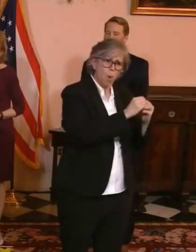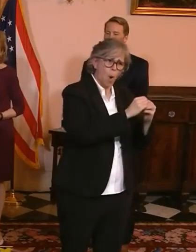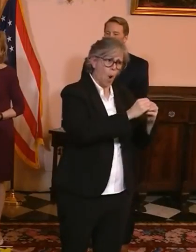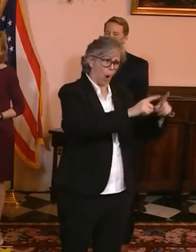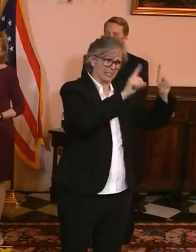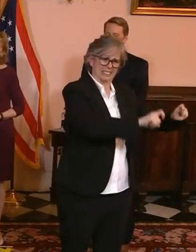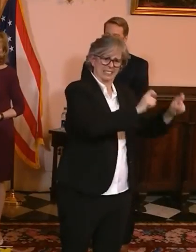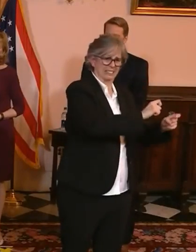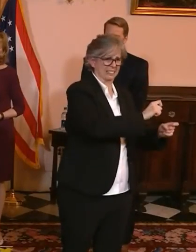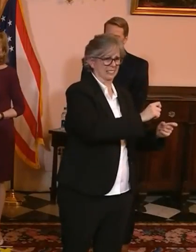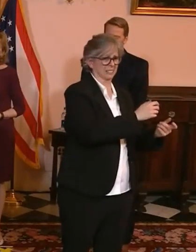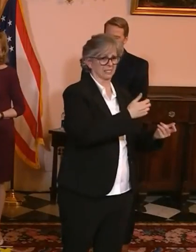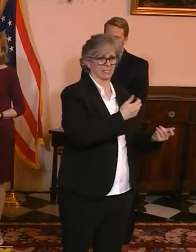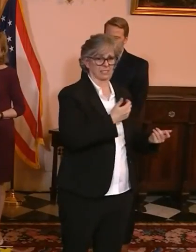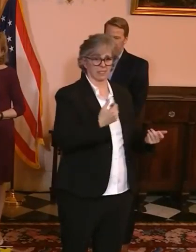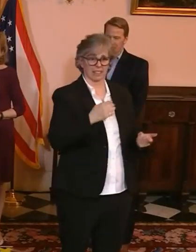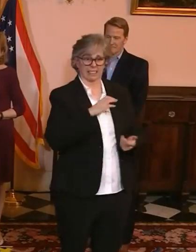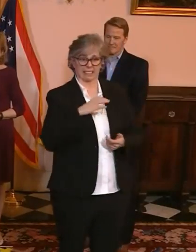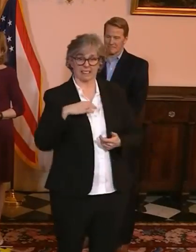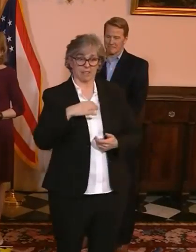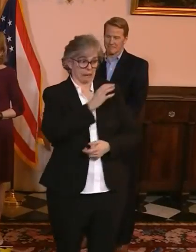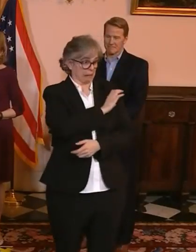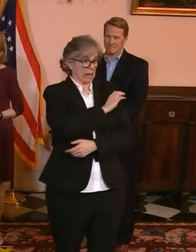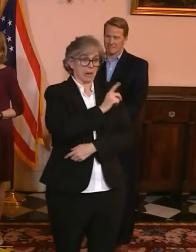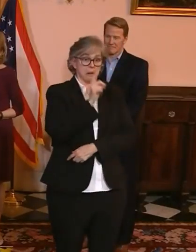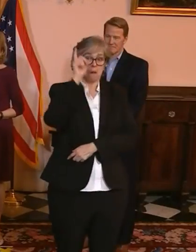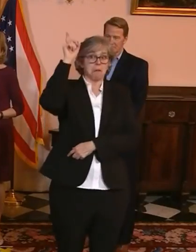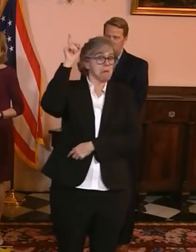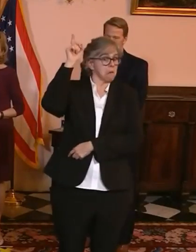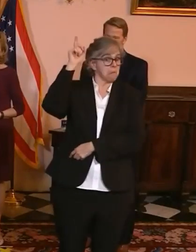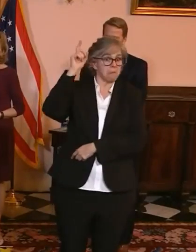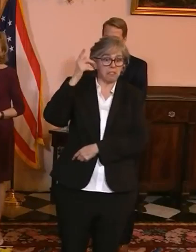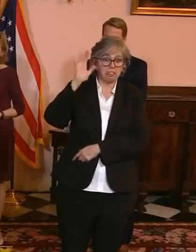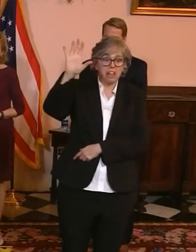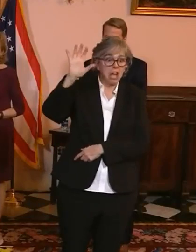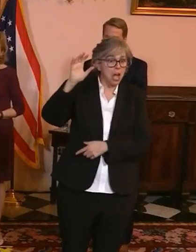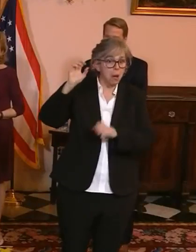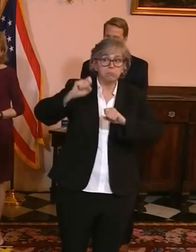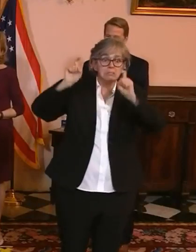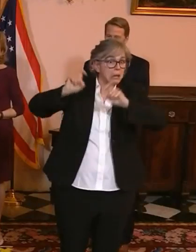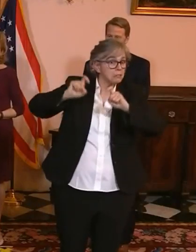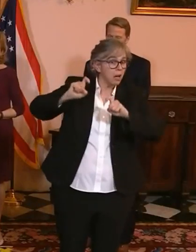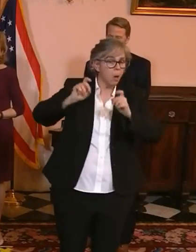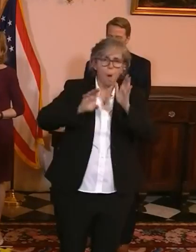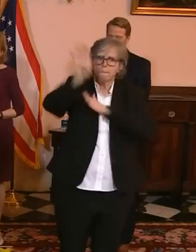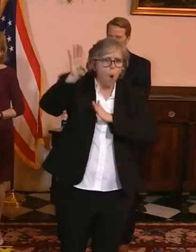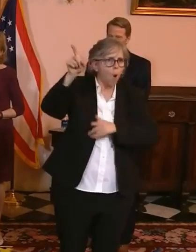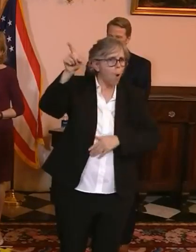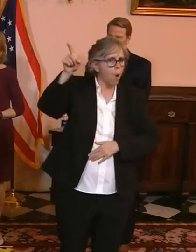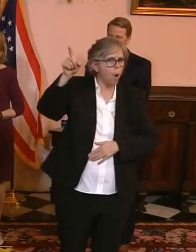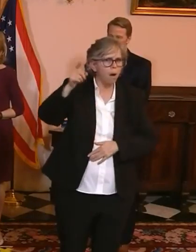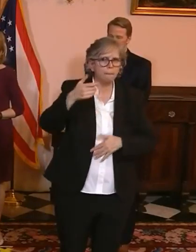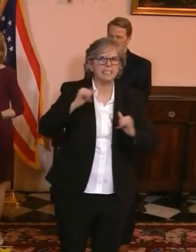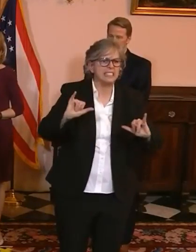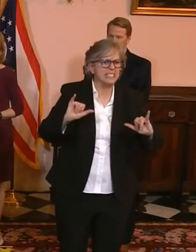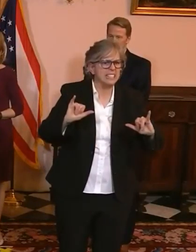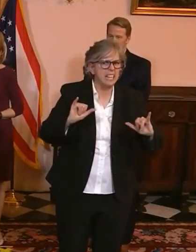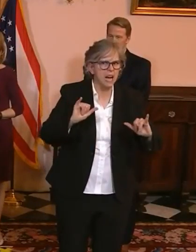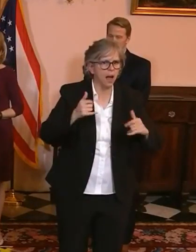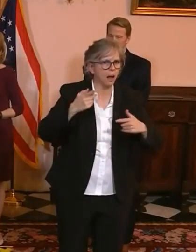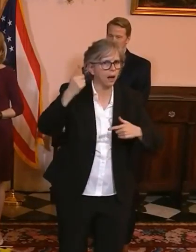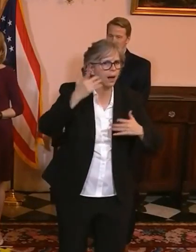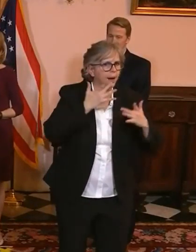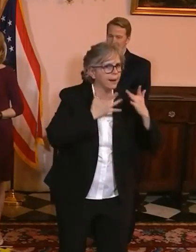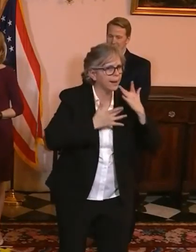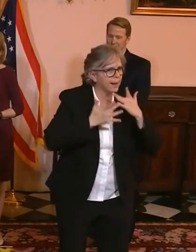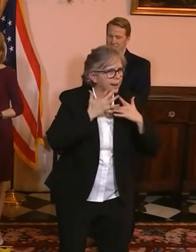Ohio, and they have done that. They ramped up their ability to test, but we have a shortage of these things. And so with them and with our other